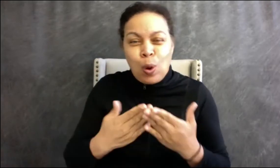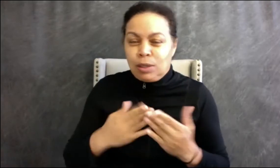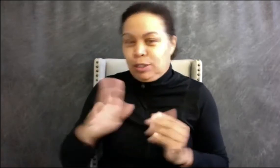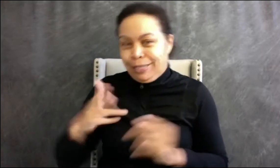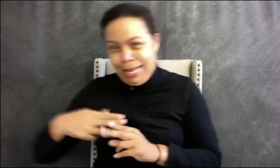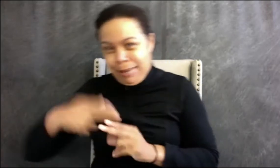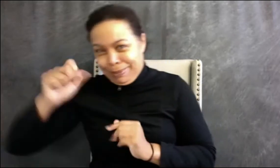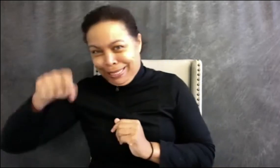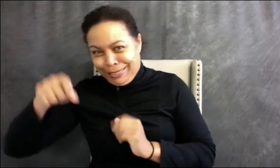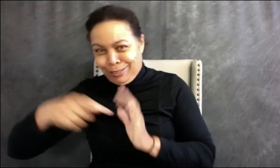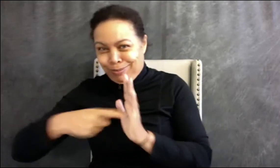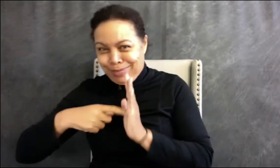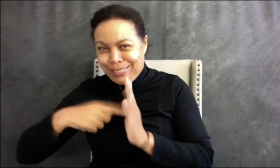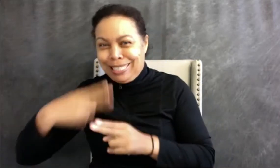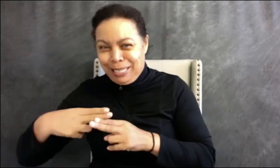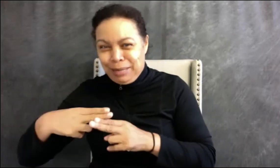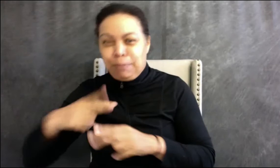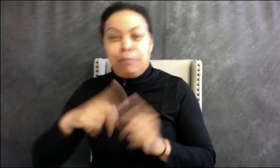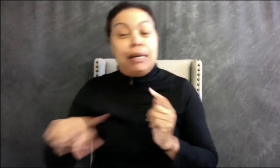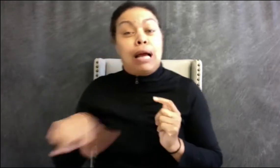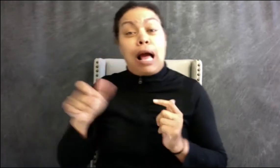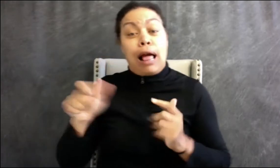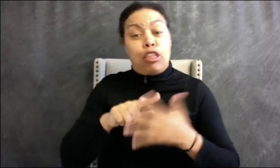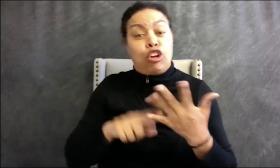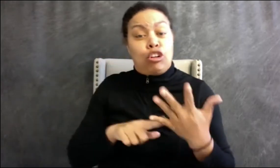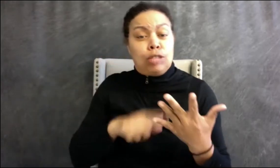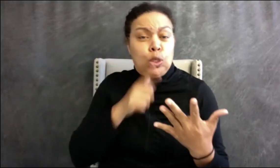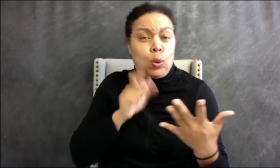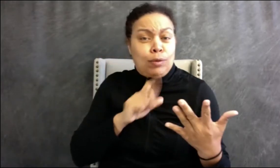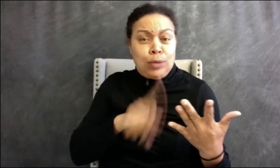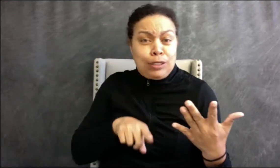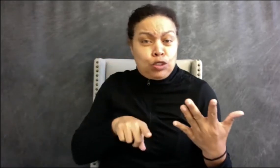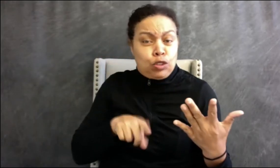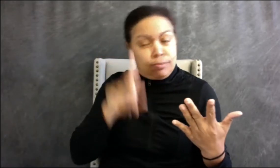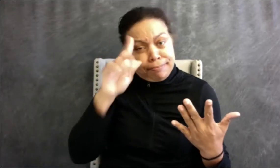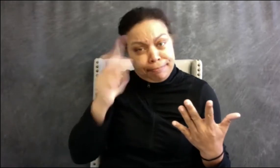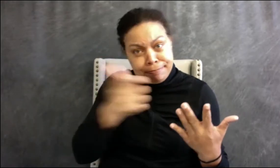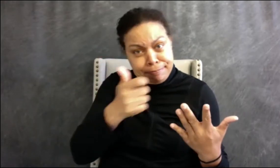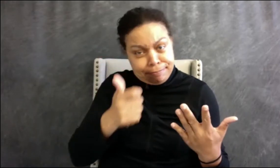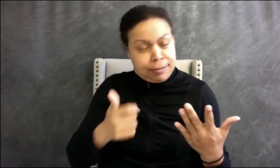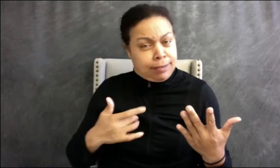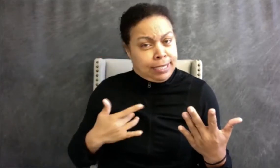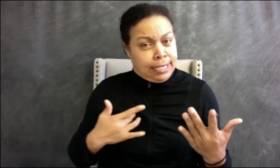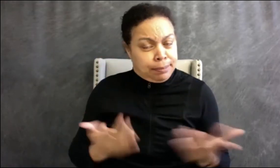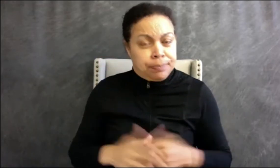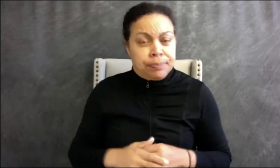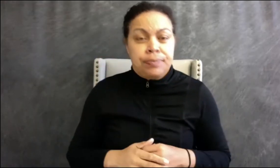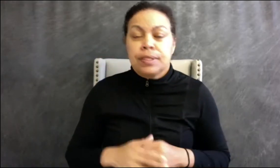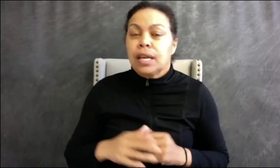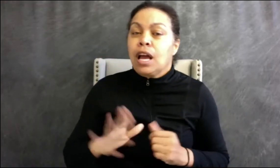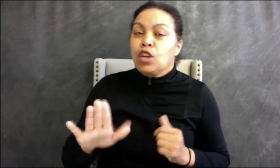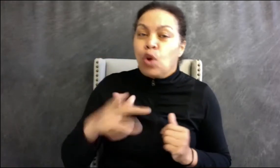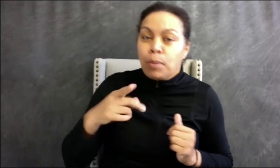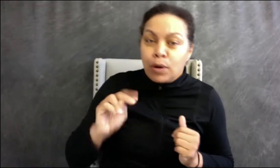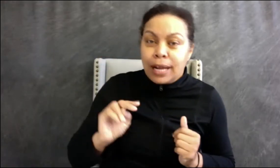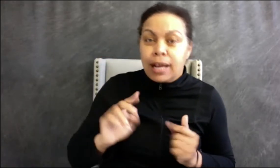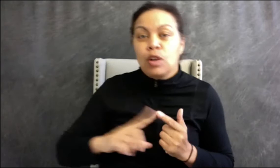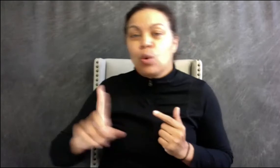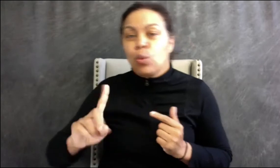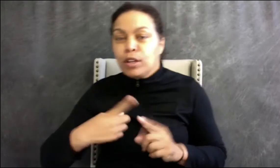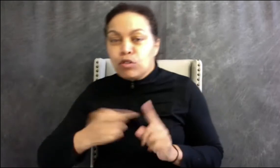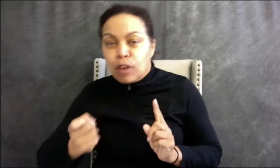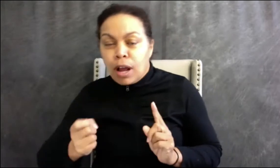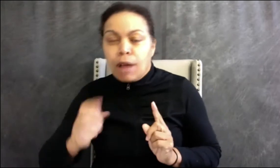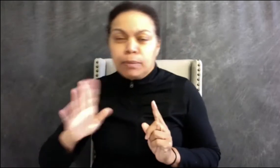That's my only requirement. So your name, the pronouns you use, where you're from, any intentions you have